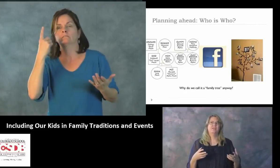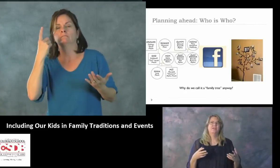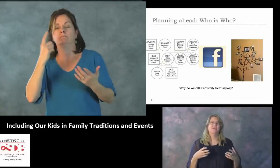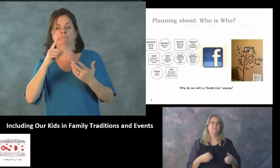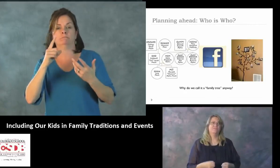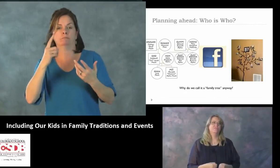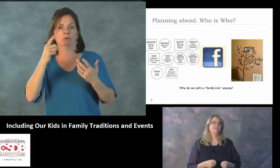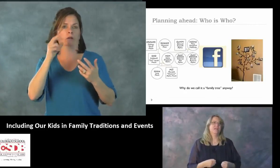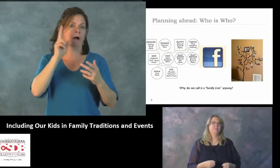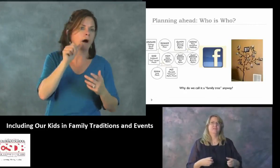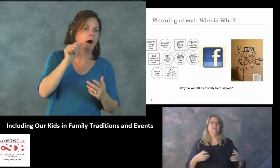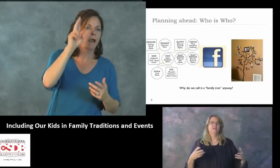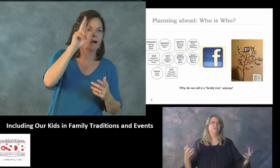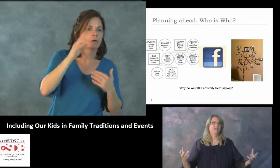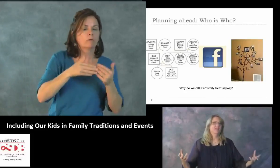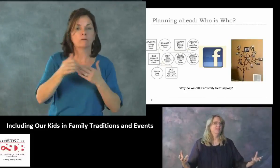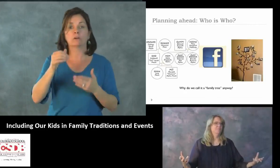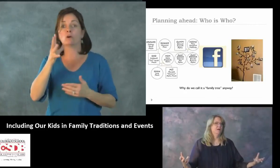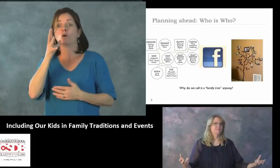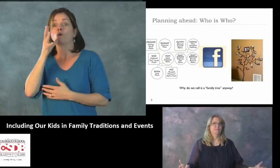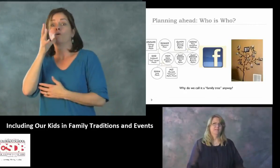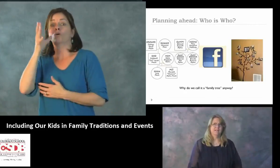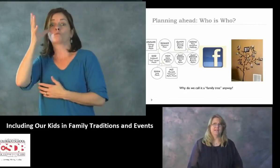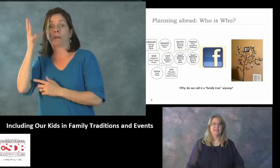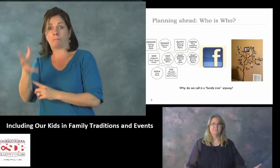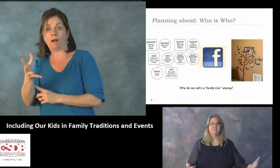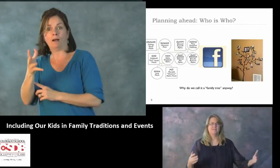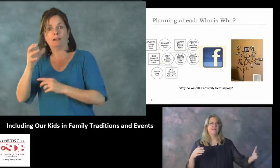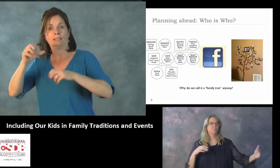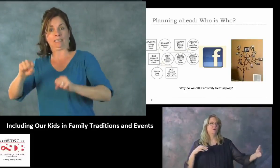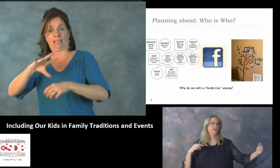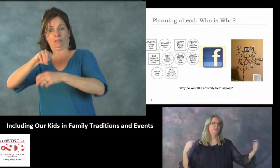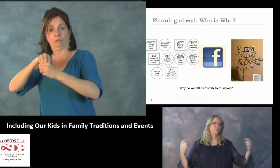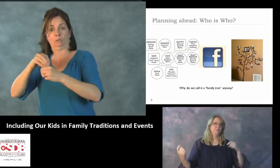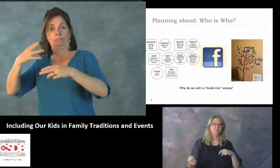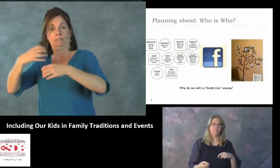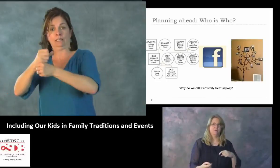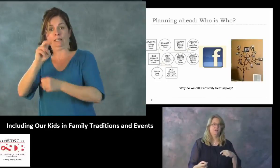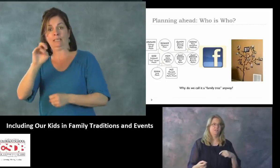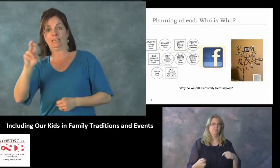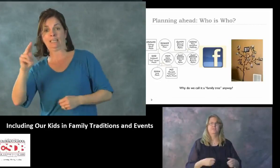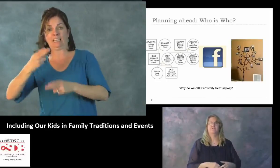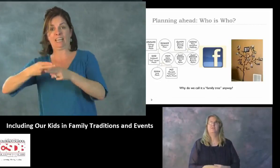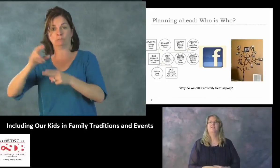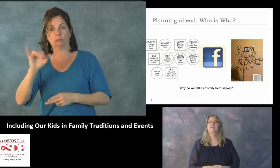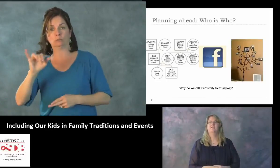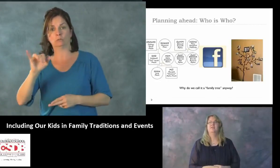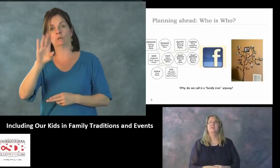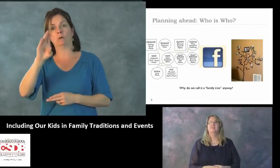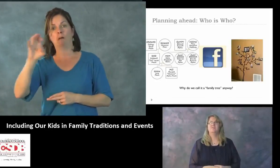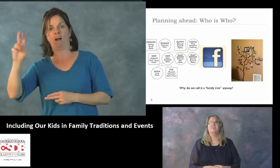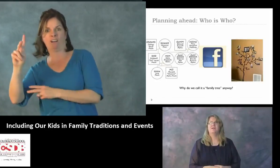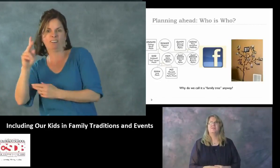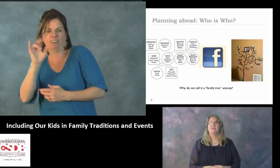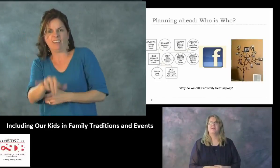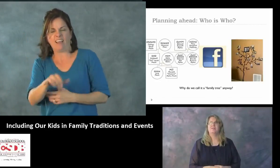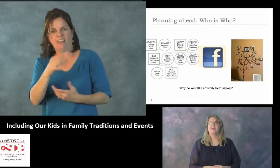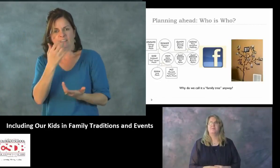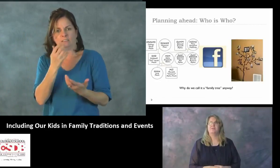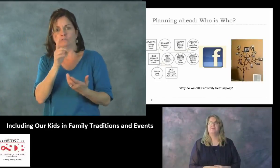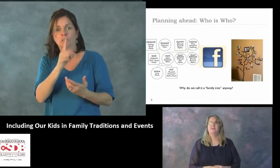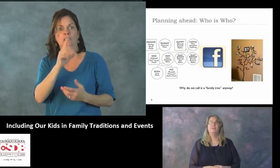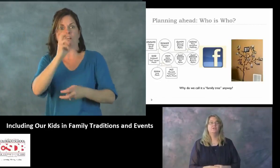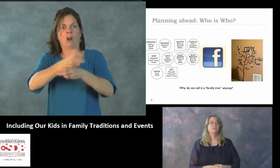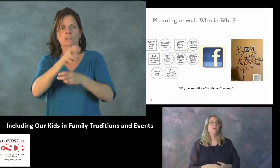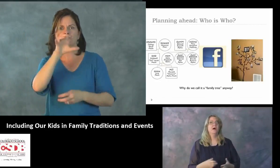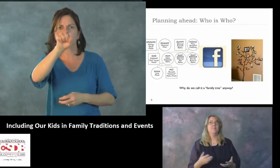catch the first name, let alone any possible nicknames and what other people call each other. So that's a nice